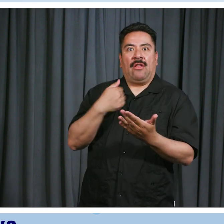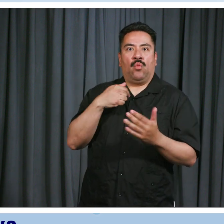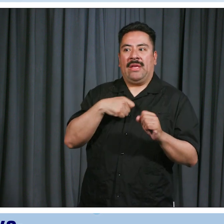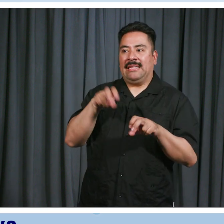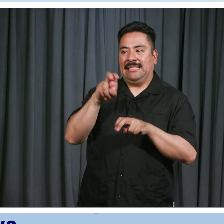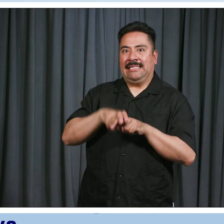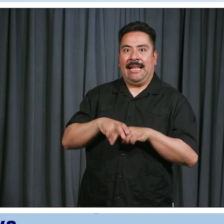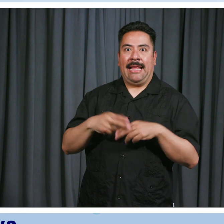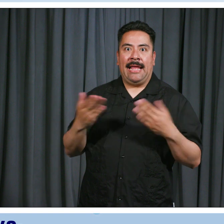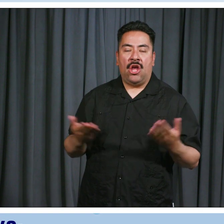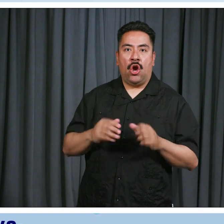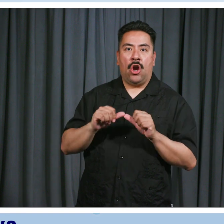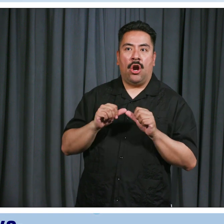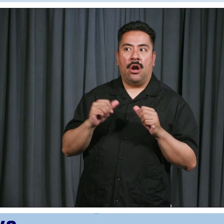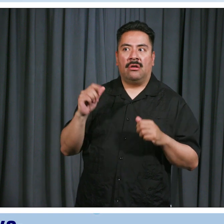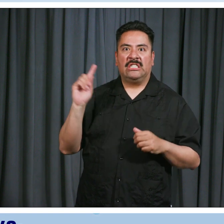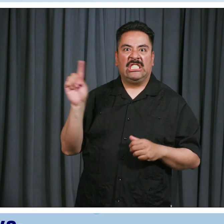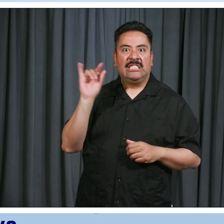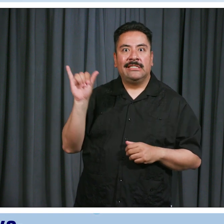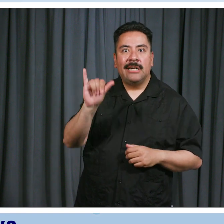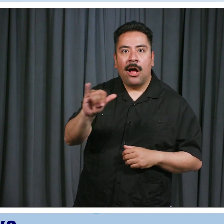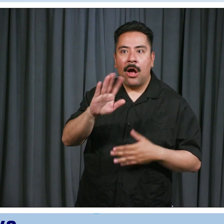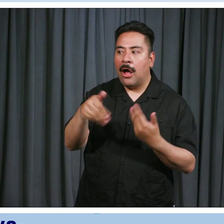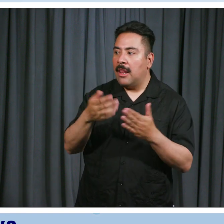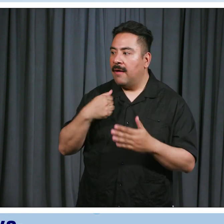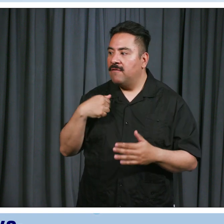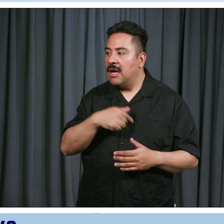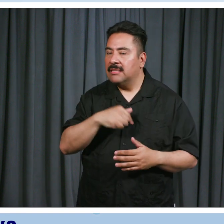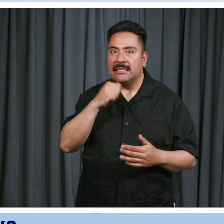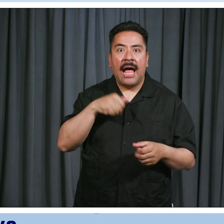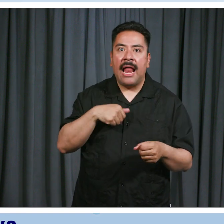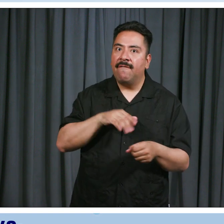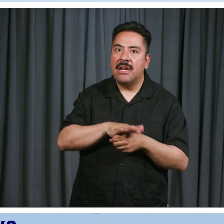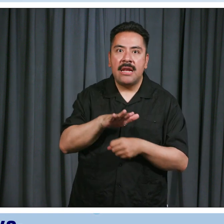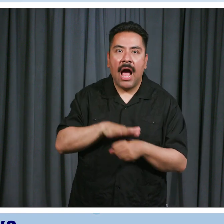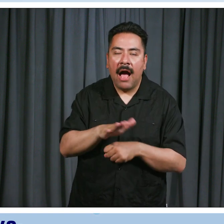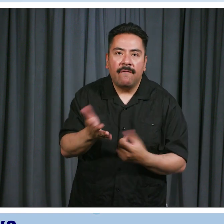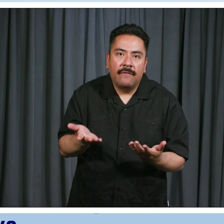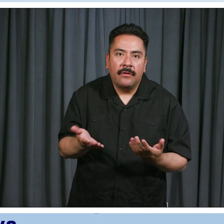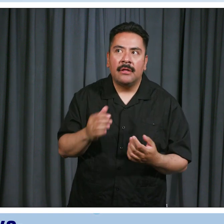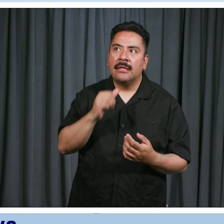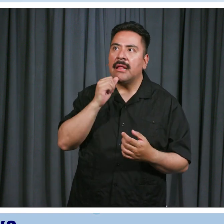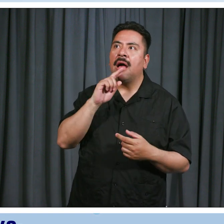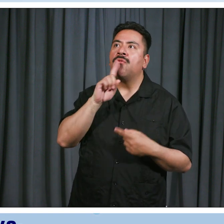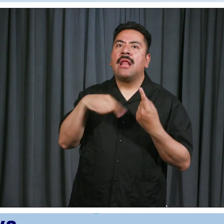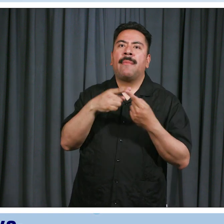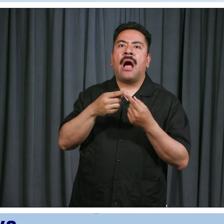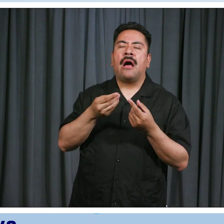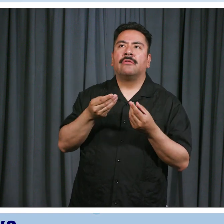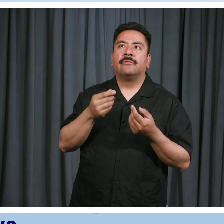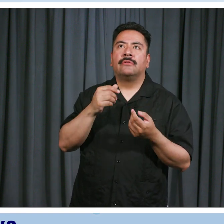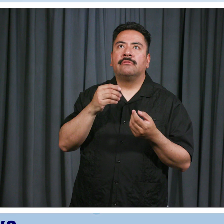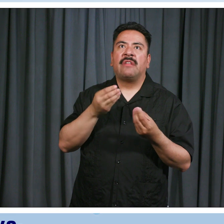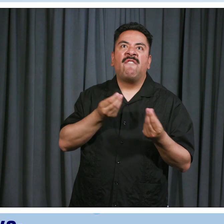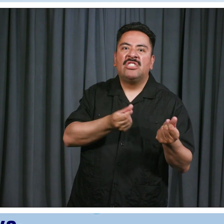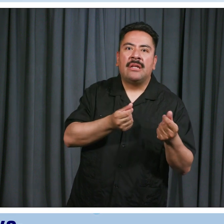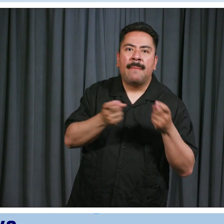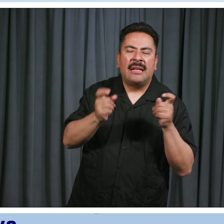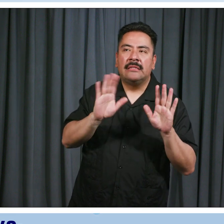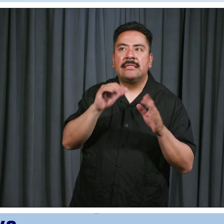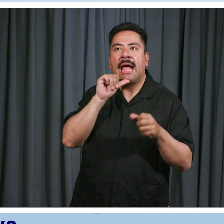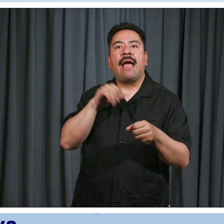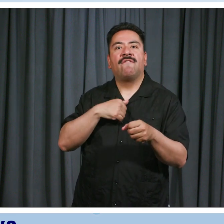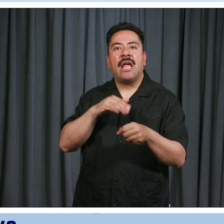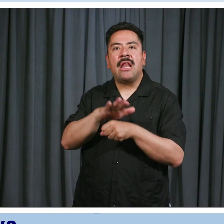sit here forever, and all of us in this space, and say we don't have enough. It's not even about efficiently managed. It's like we don't have enough. And